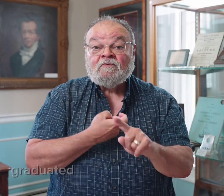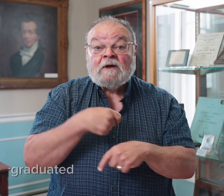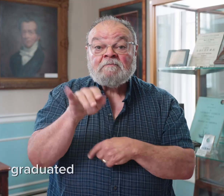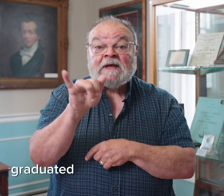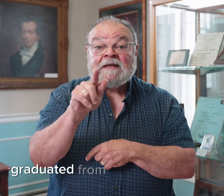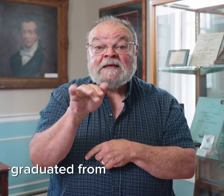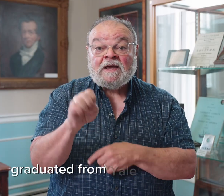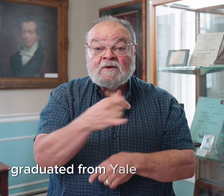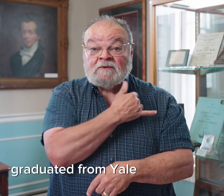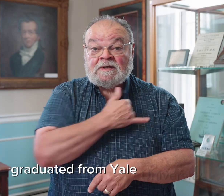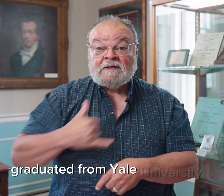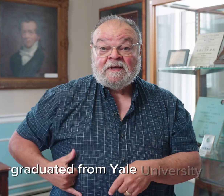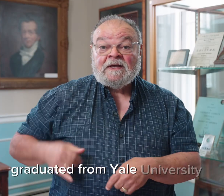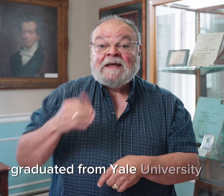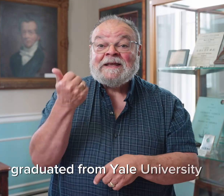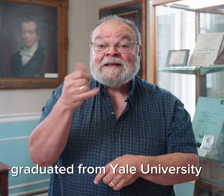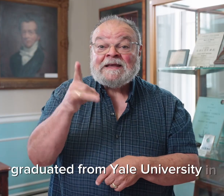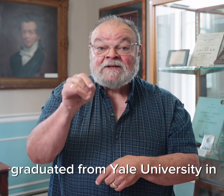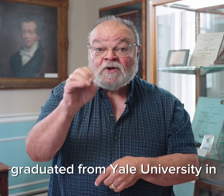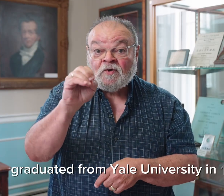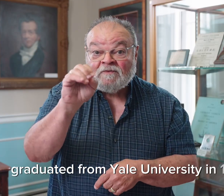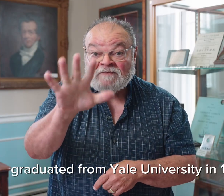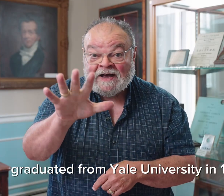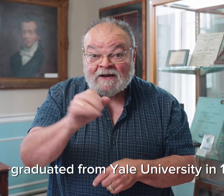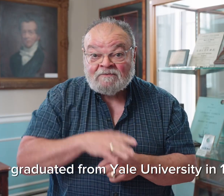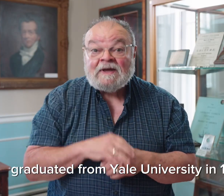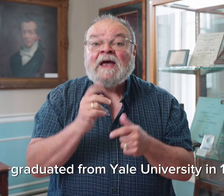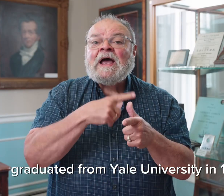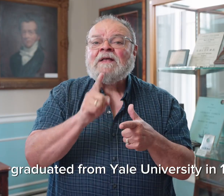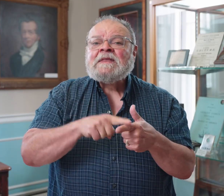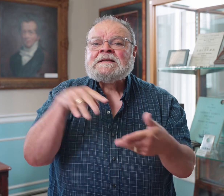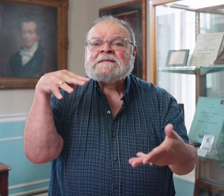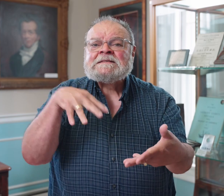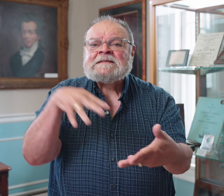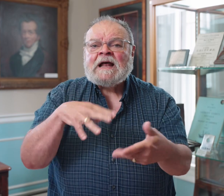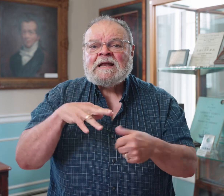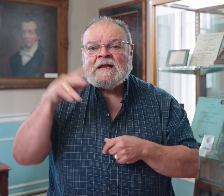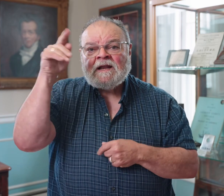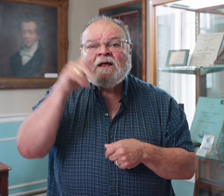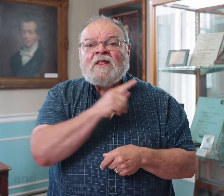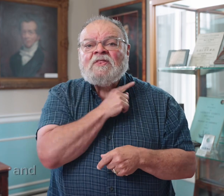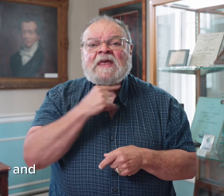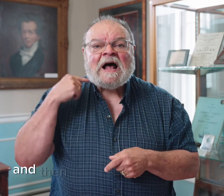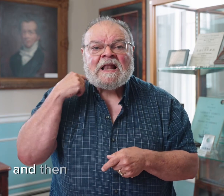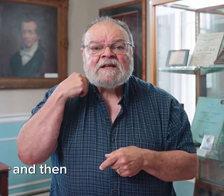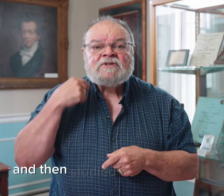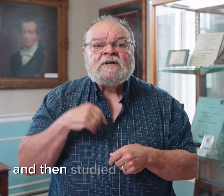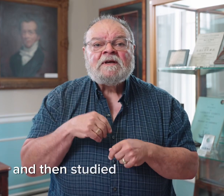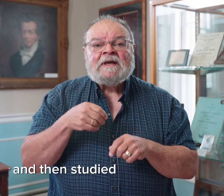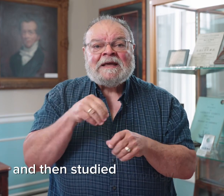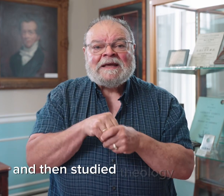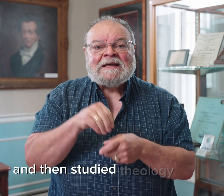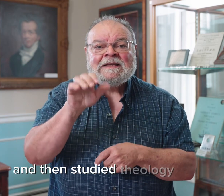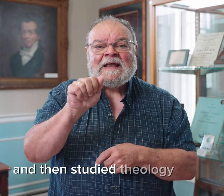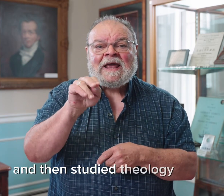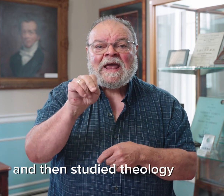graduated from Yale University in 1805, and then studied theology